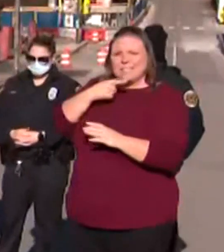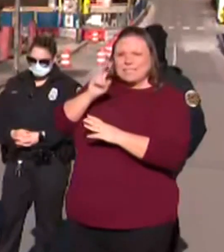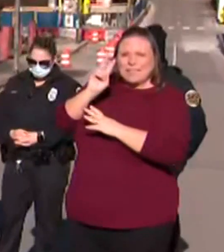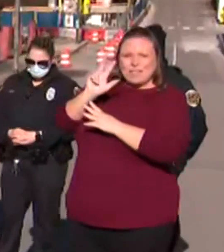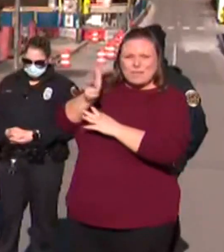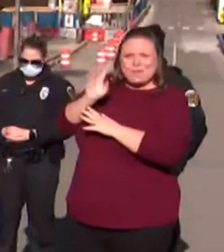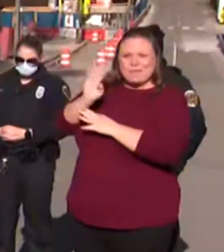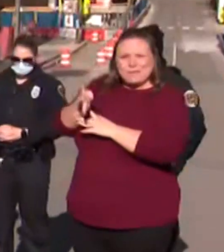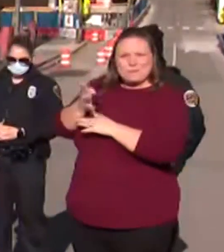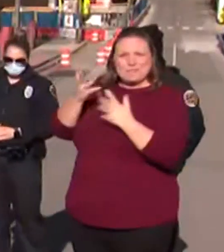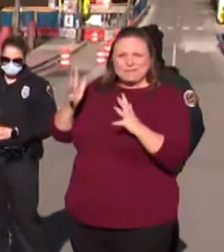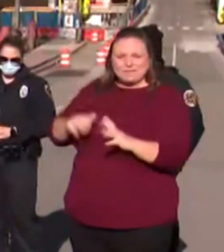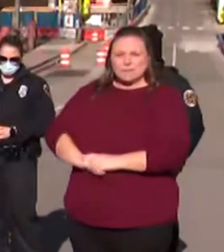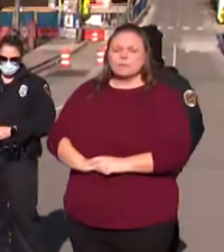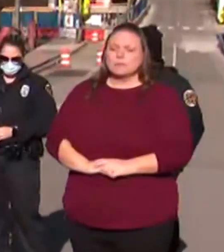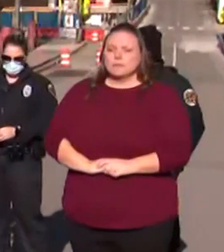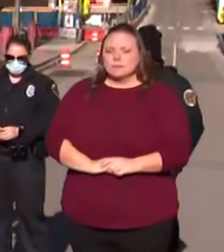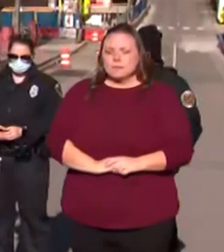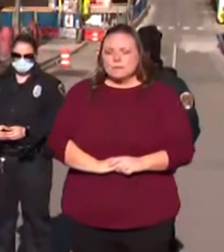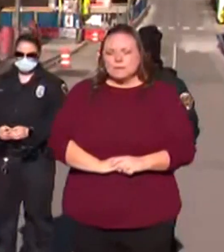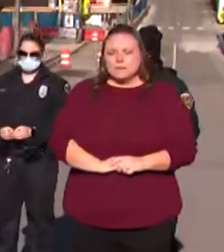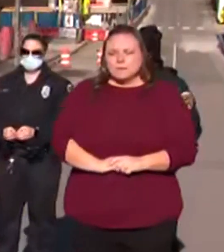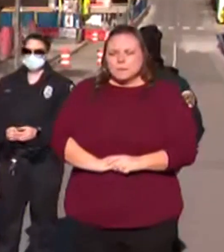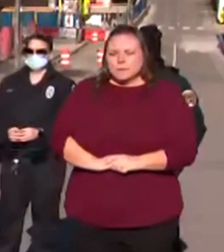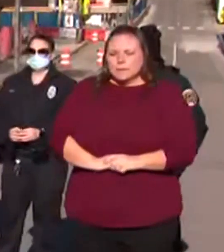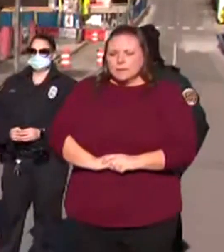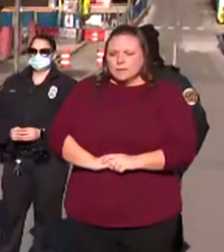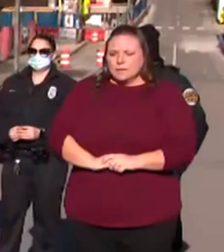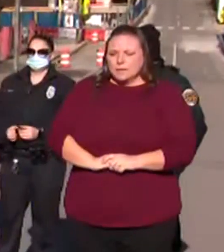minutes, I believe. At